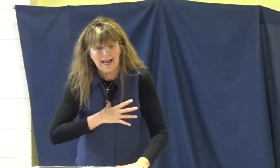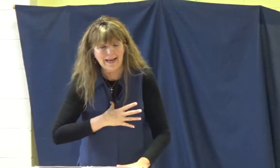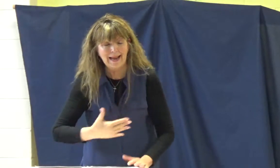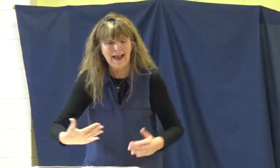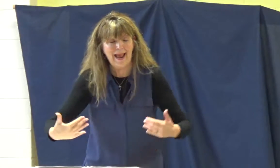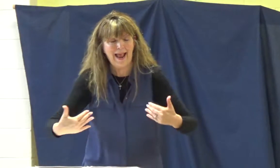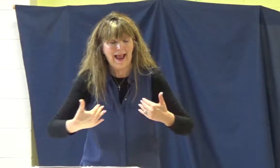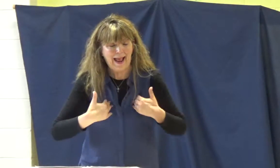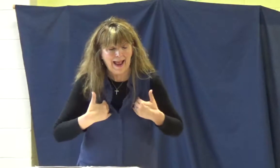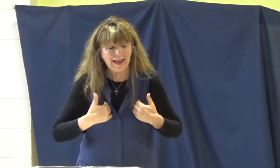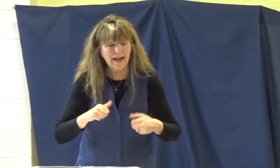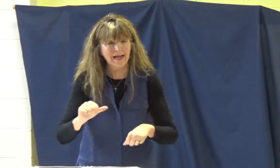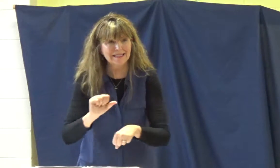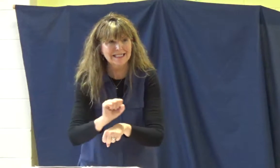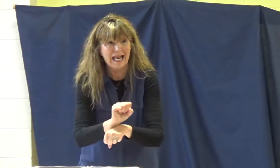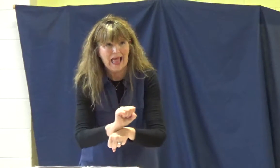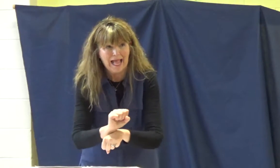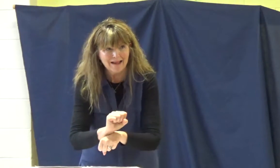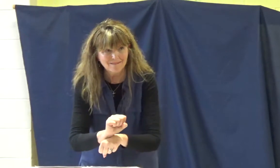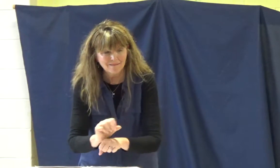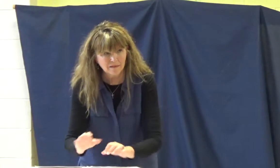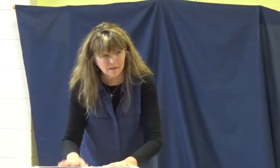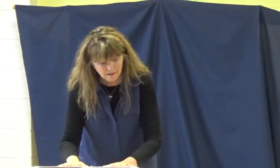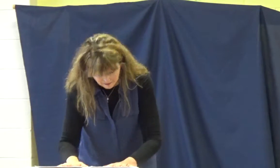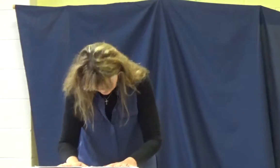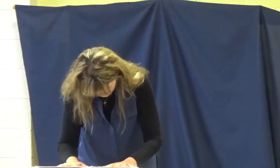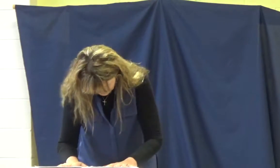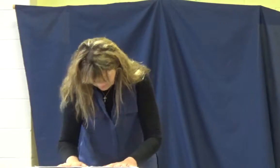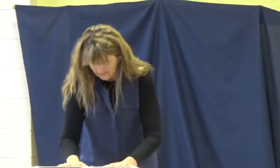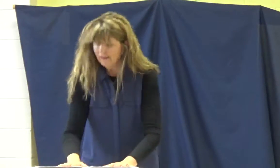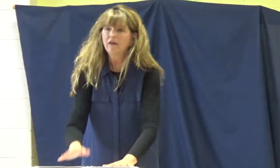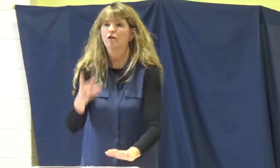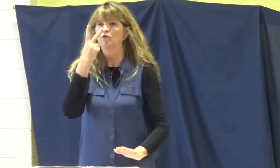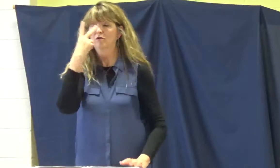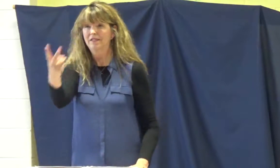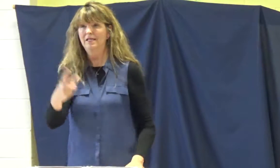As a Christian man, to have a slave,